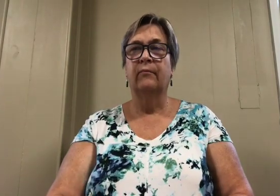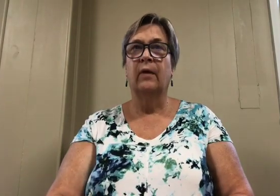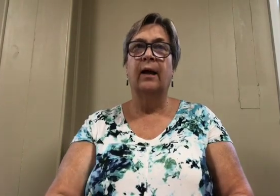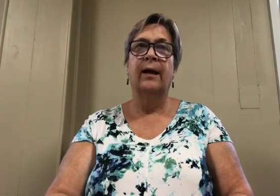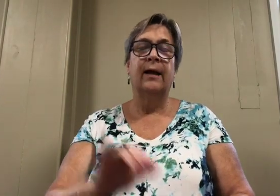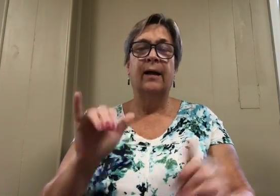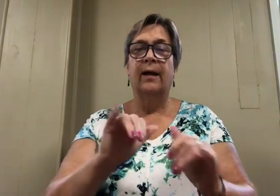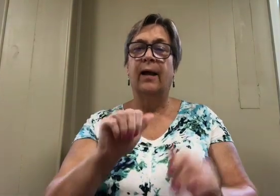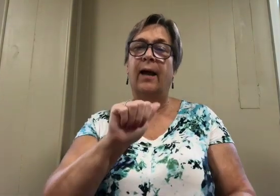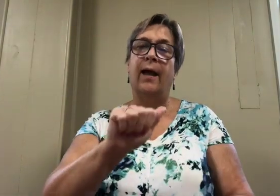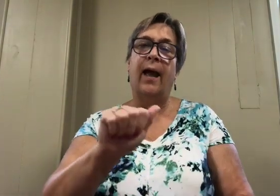hearing.